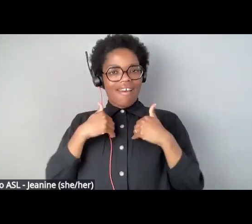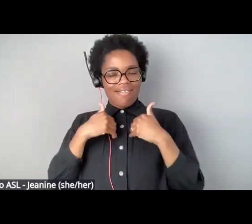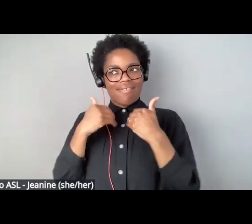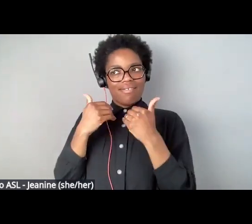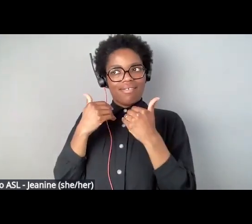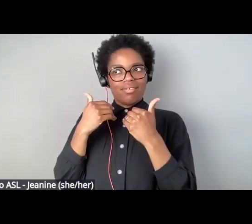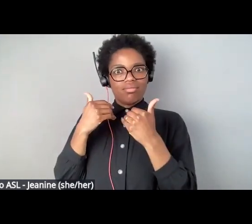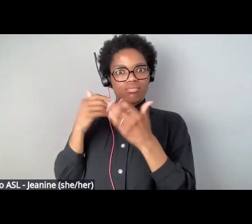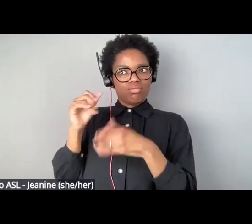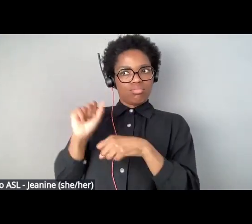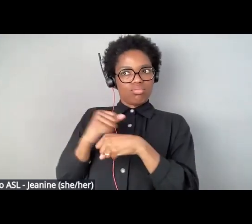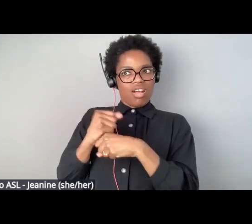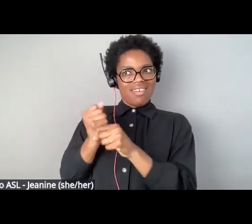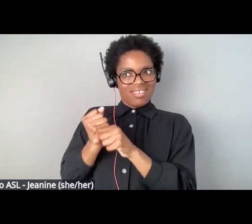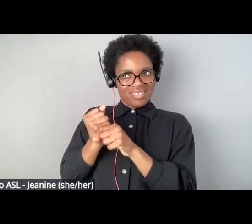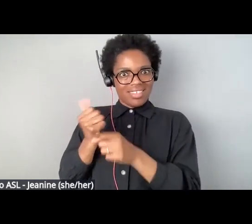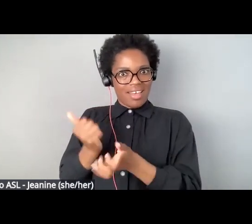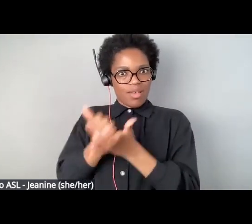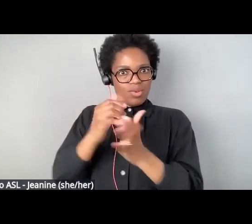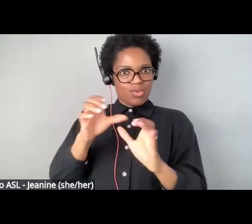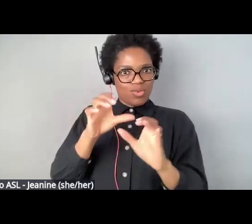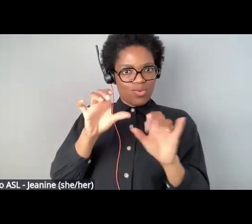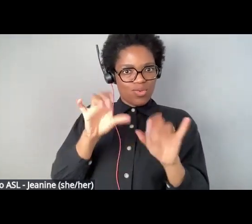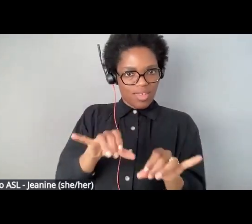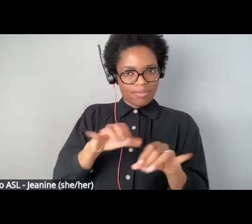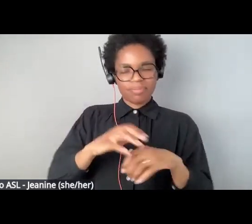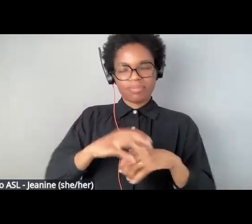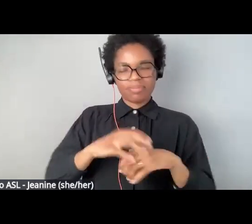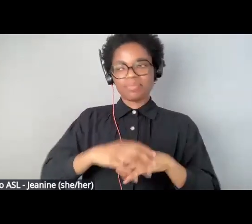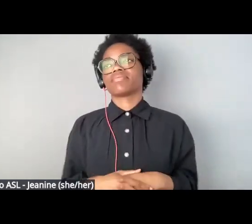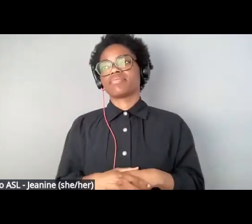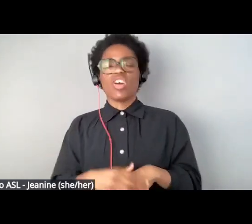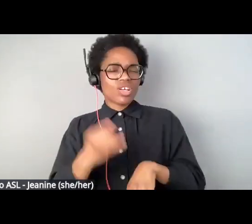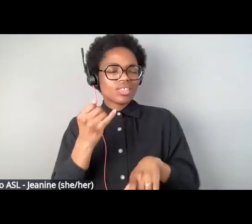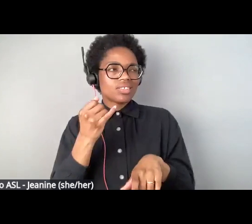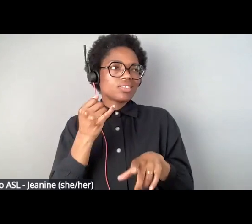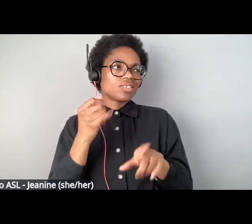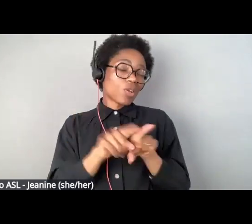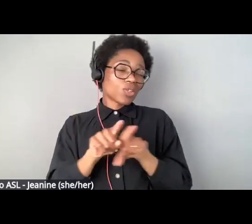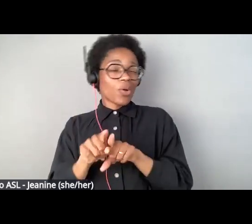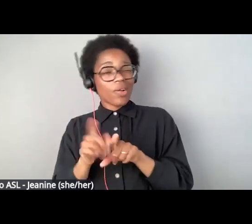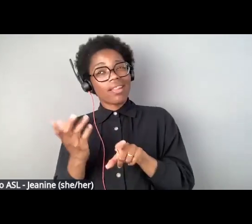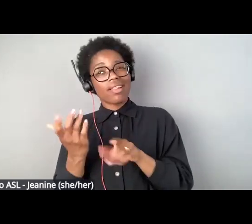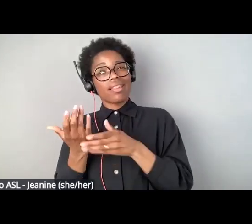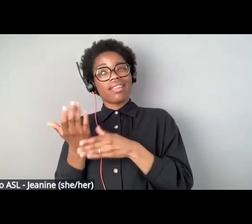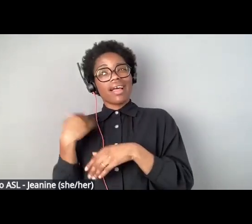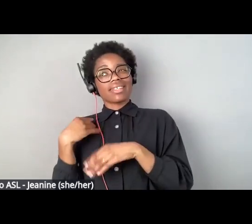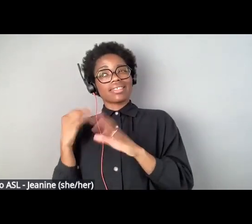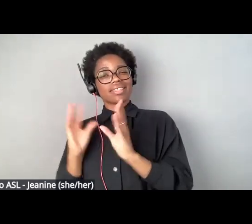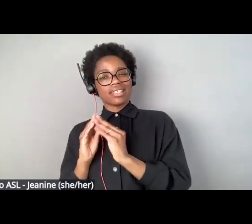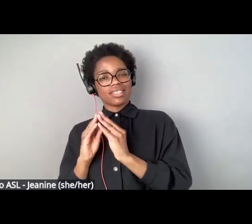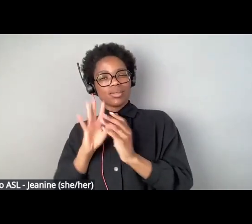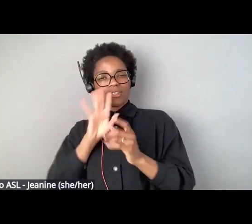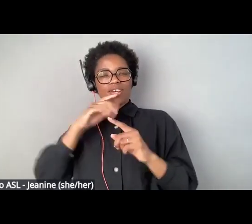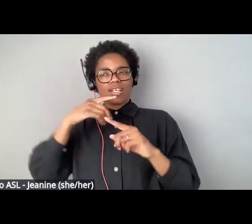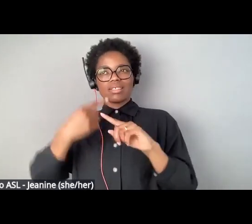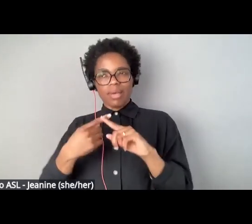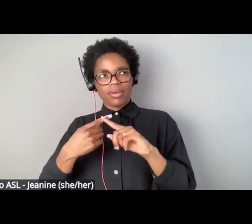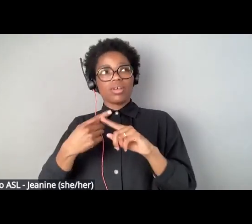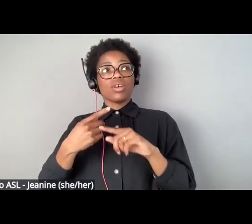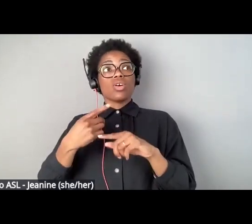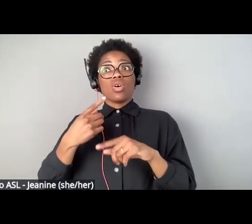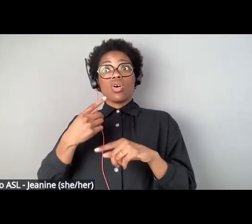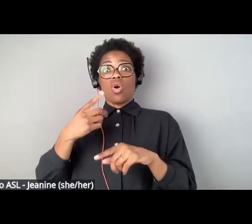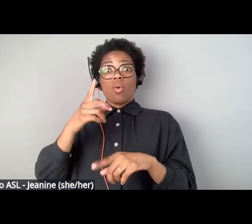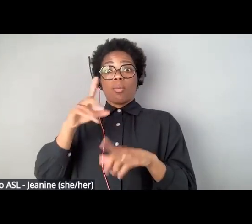information across different hosts, right? Maybe you don't want to give one company everything. We talked a little bit last time about siloing your information, right? But if